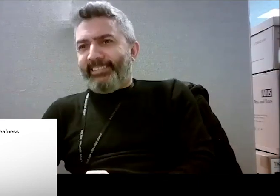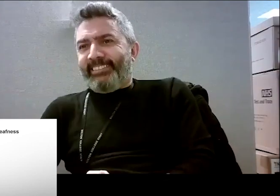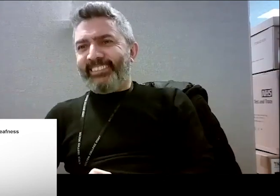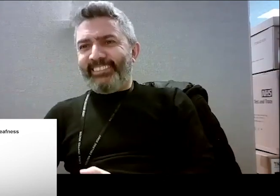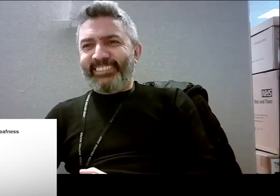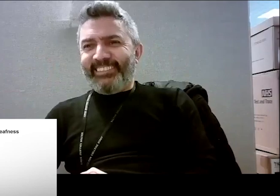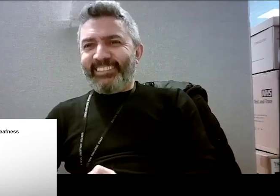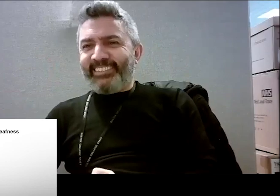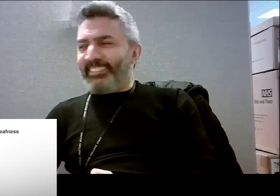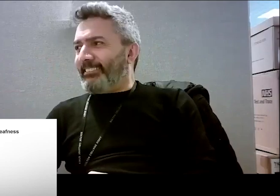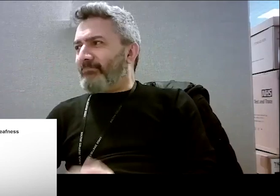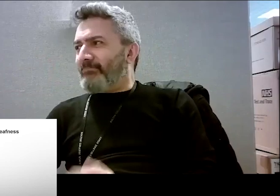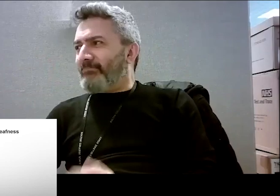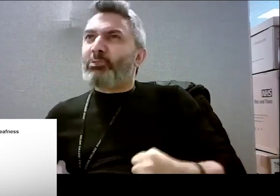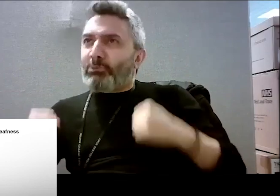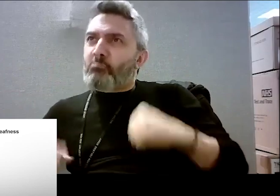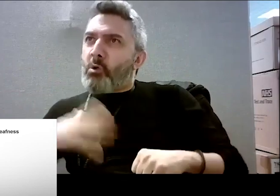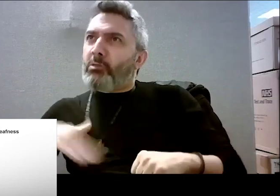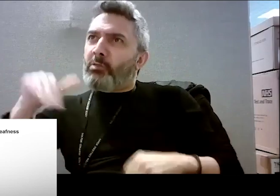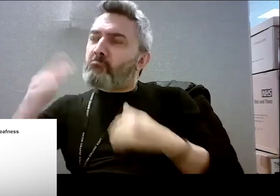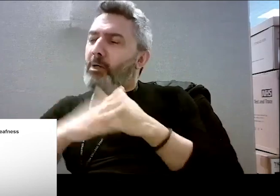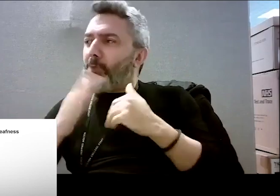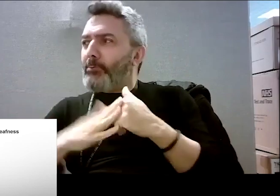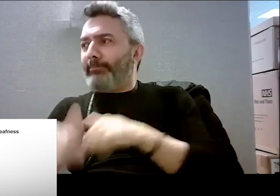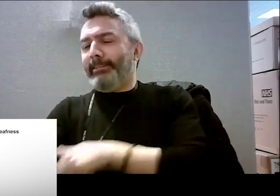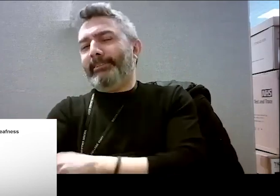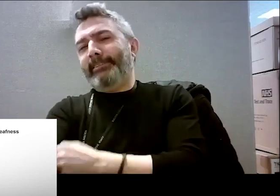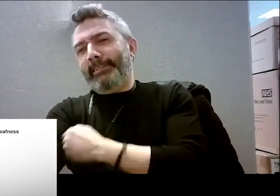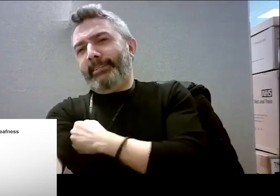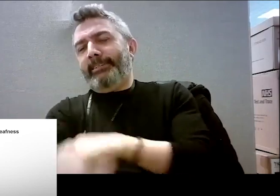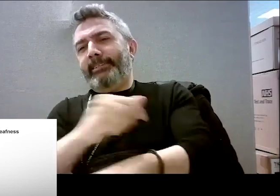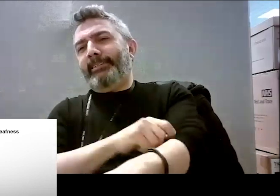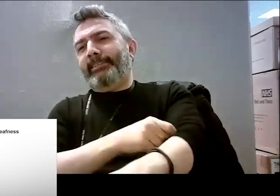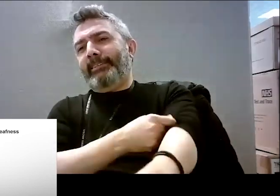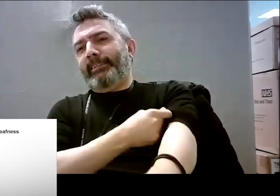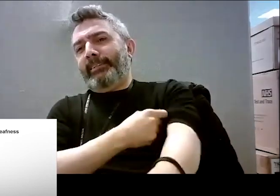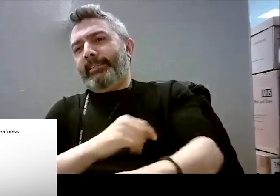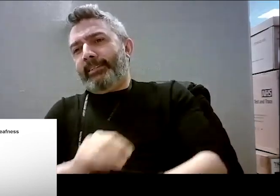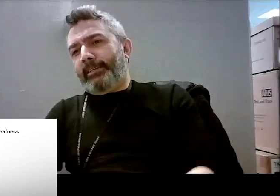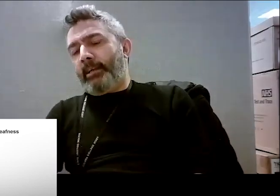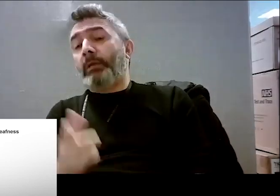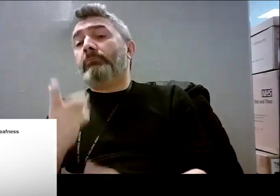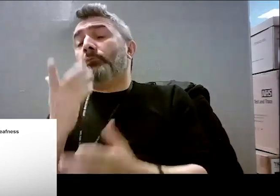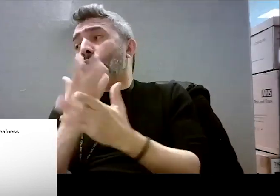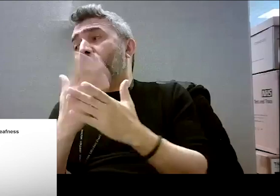things that probably I shouldn't have done. So I was very, very stubborn, and I wanted a lot.